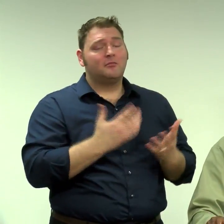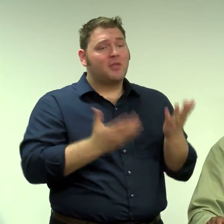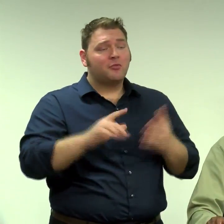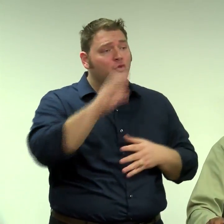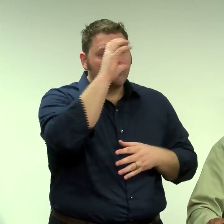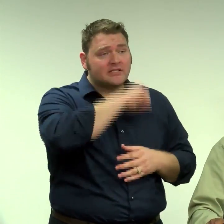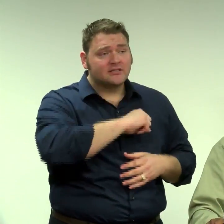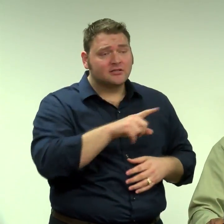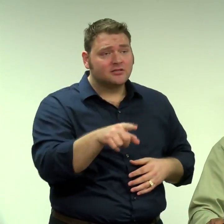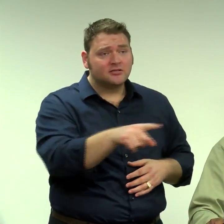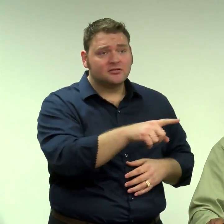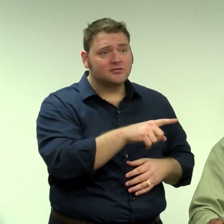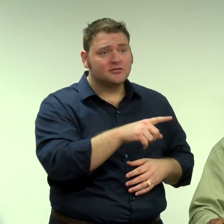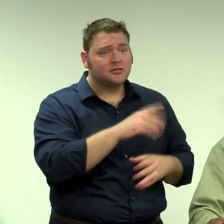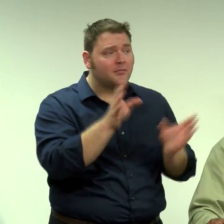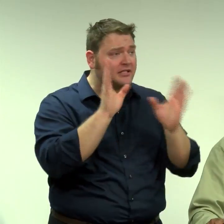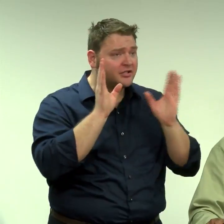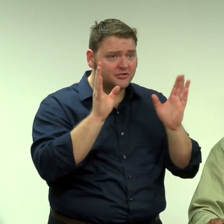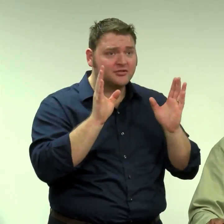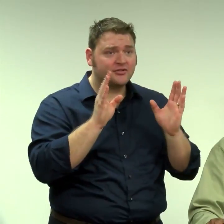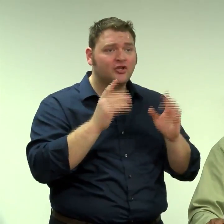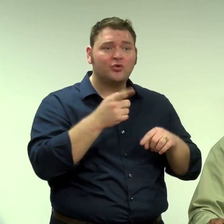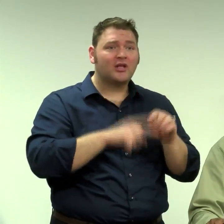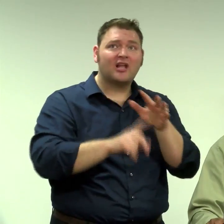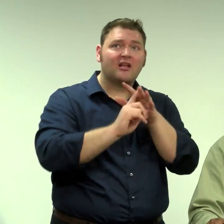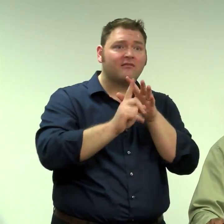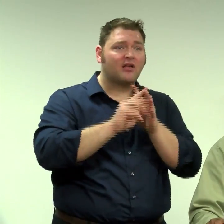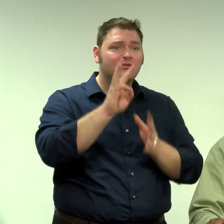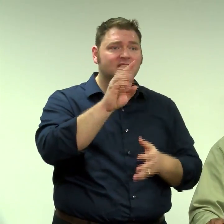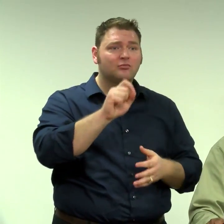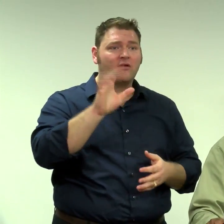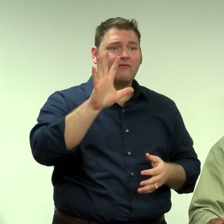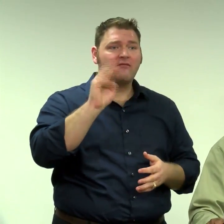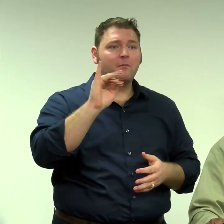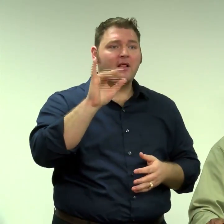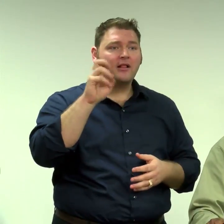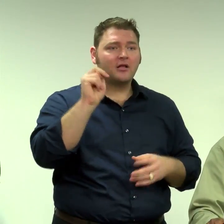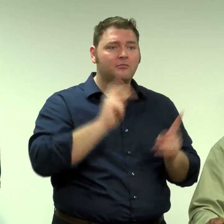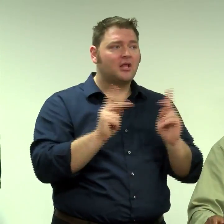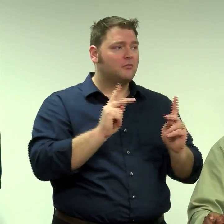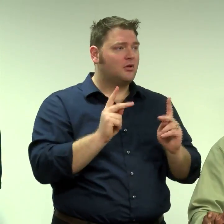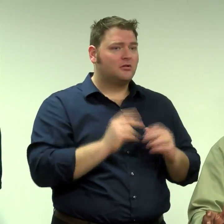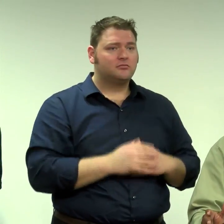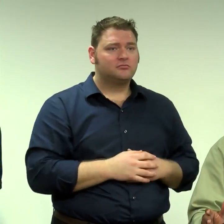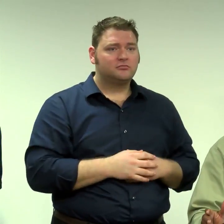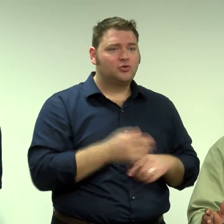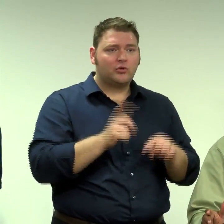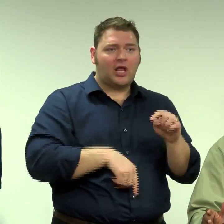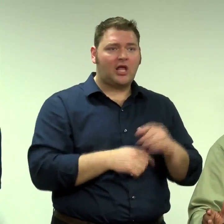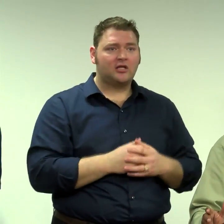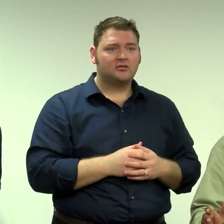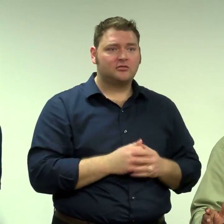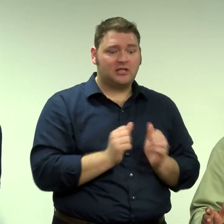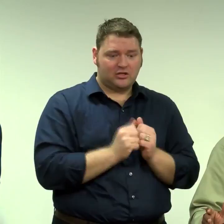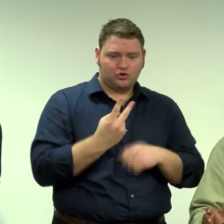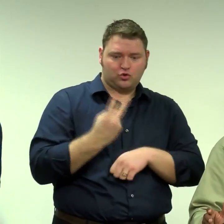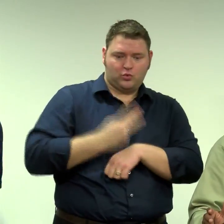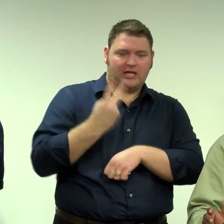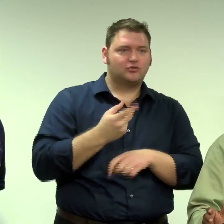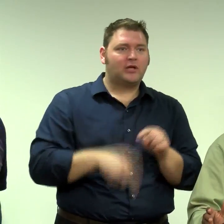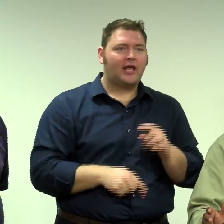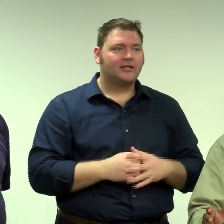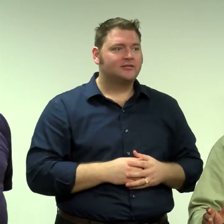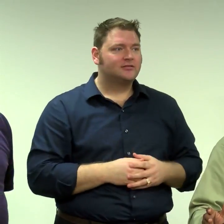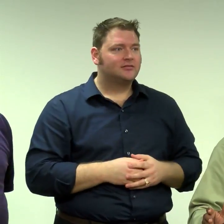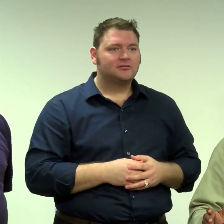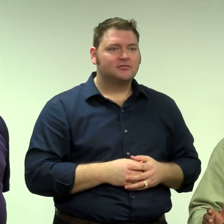missed. You cannot evacuate 6.5 million people. In 35 states. Within 2 days. You cannot. That